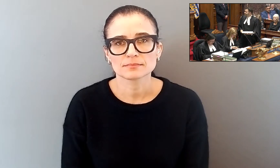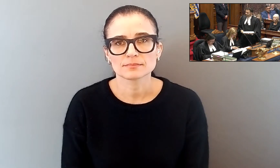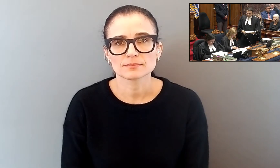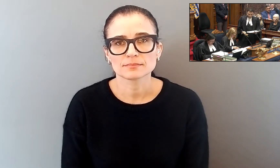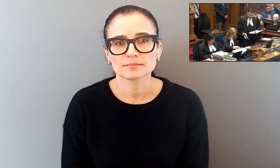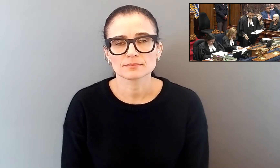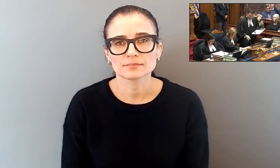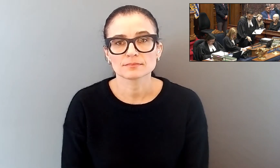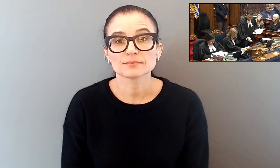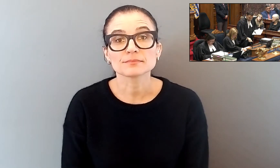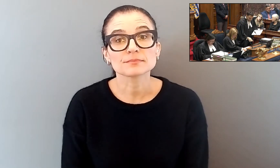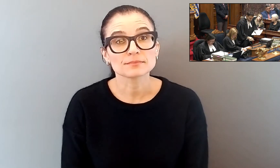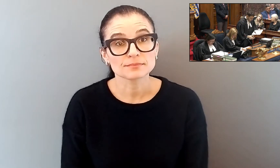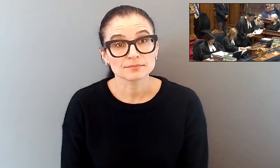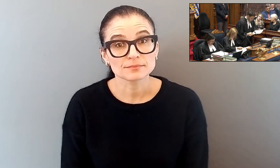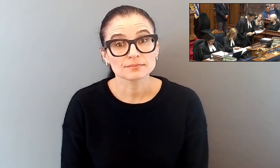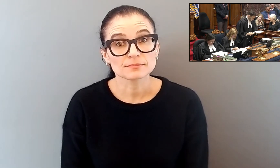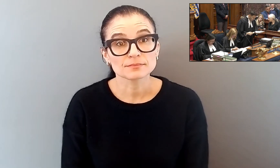Mr. Clerk.